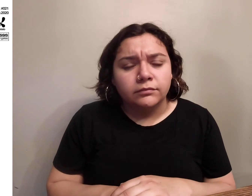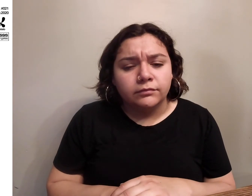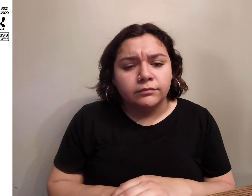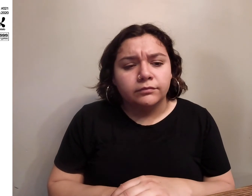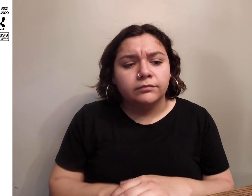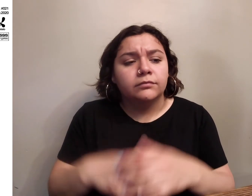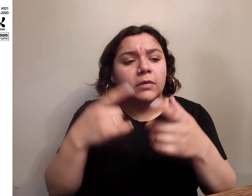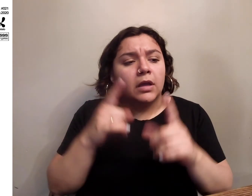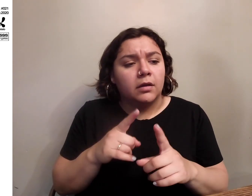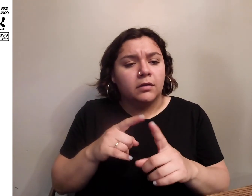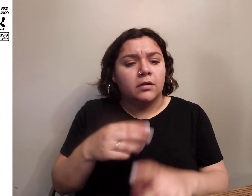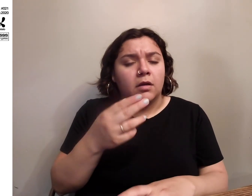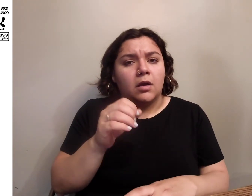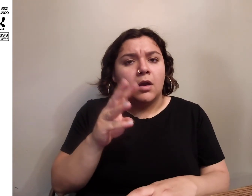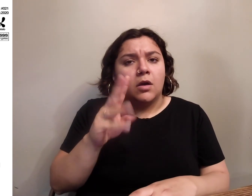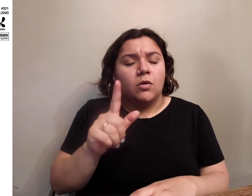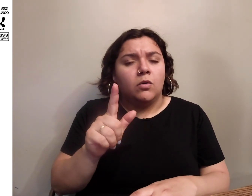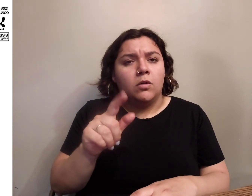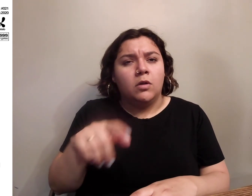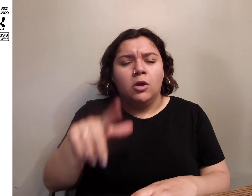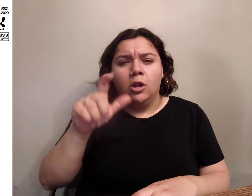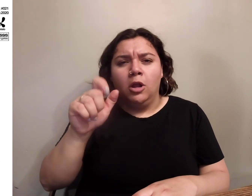When Hal Willner died last week,